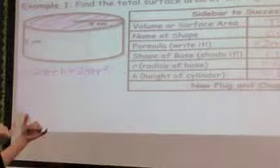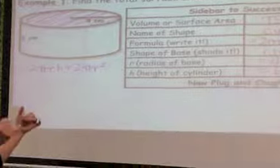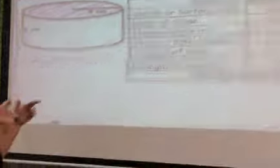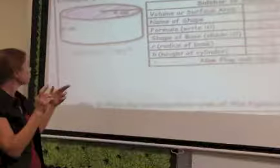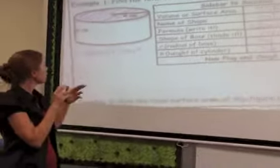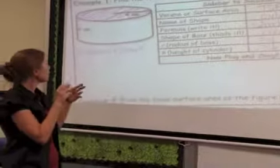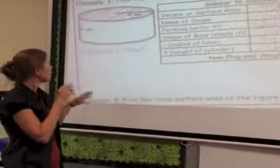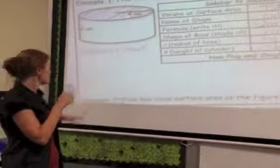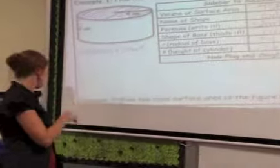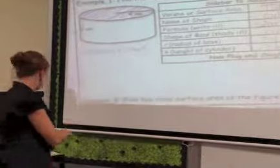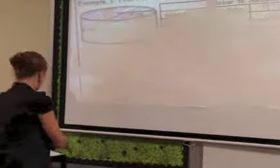Now I'm ready.